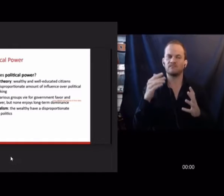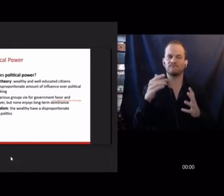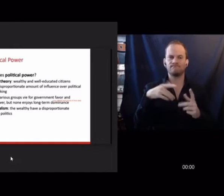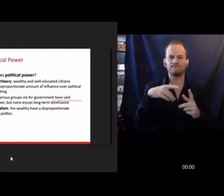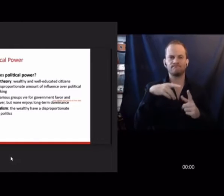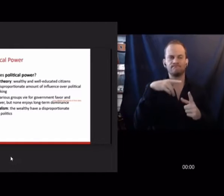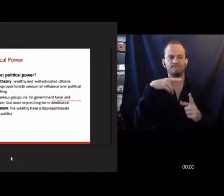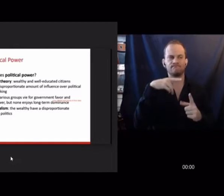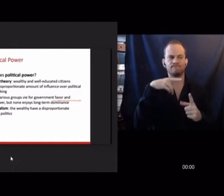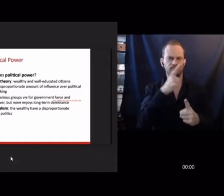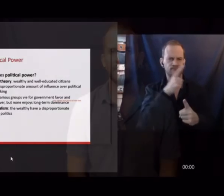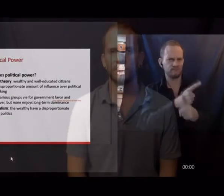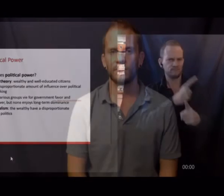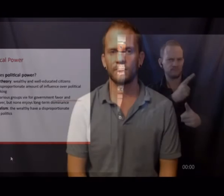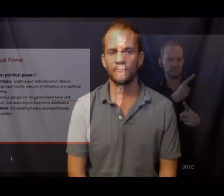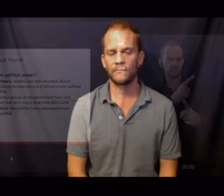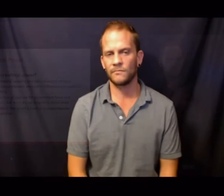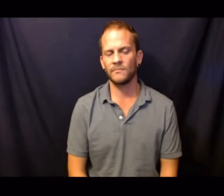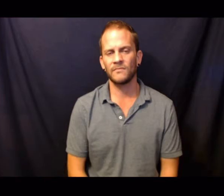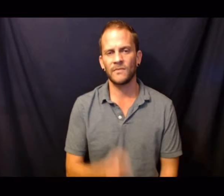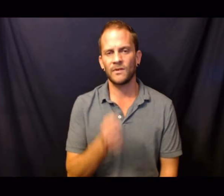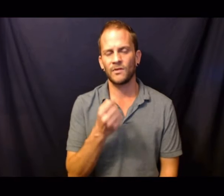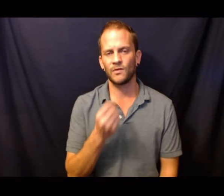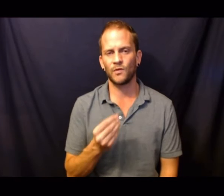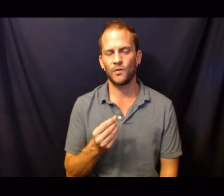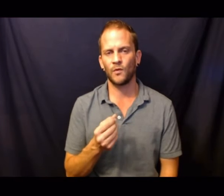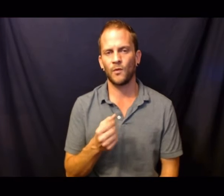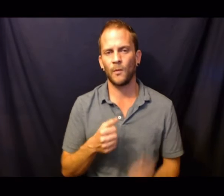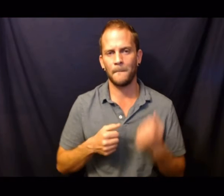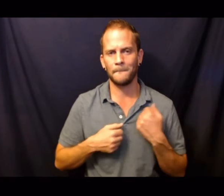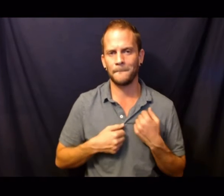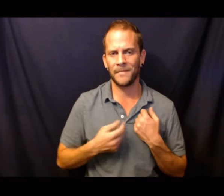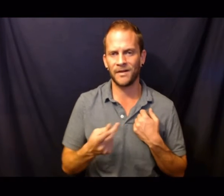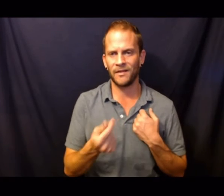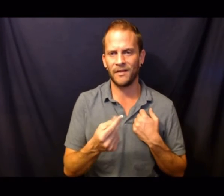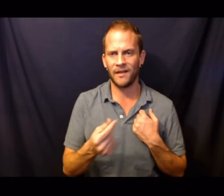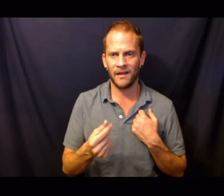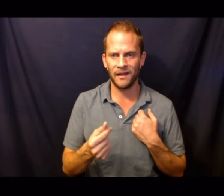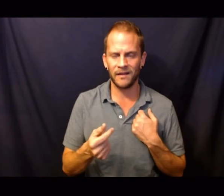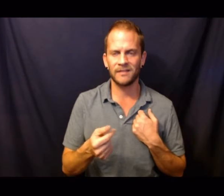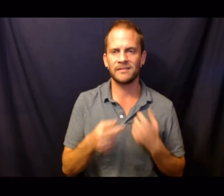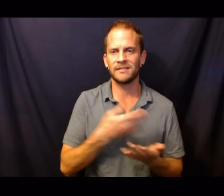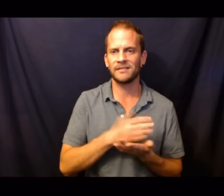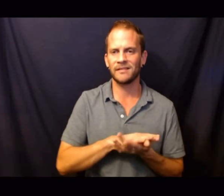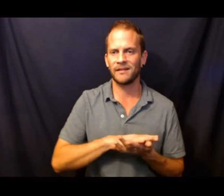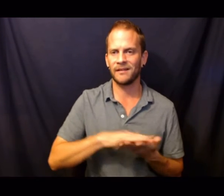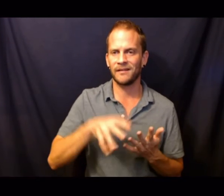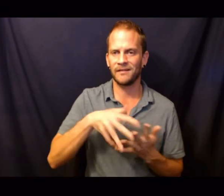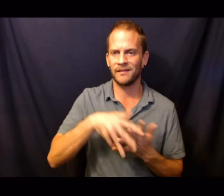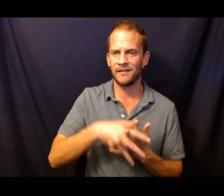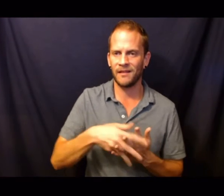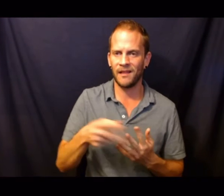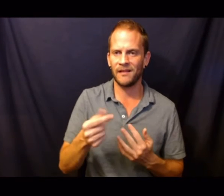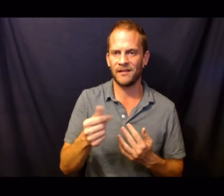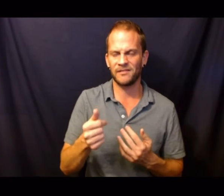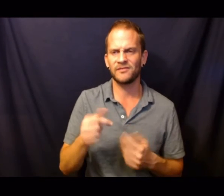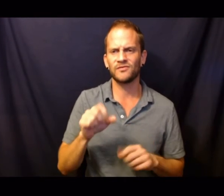to pick one of these theories. In Indian lands is areas that are often protected. I didn't mention much about Native